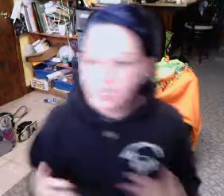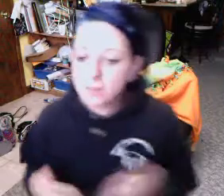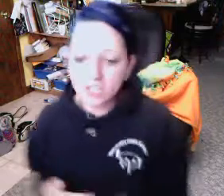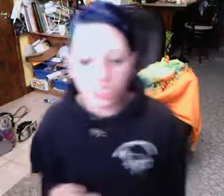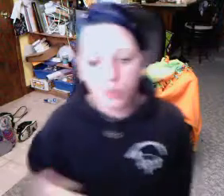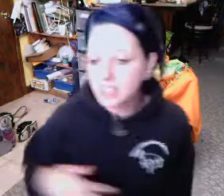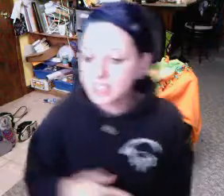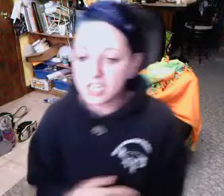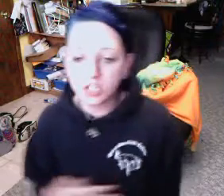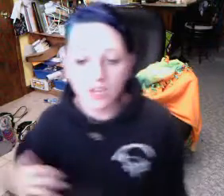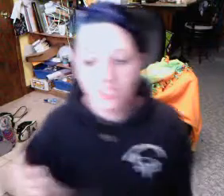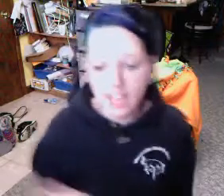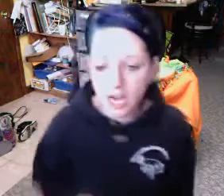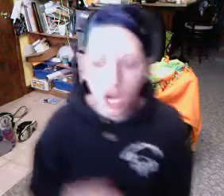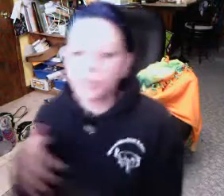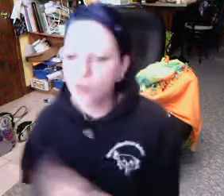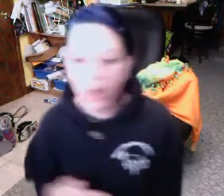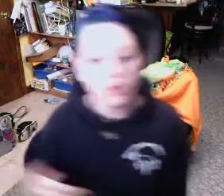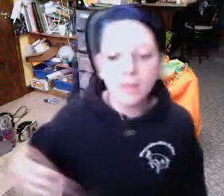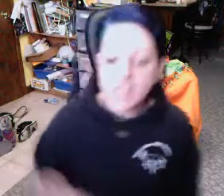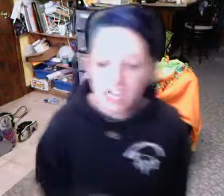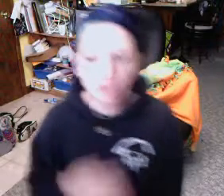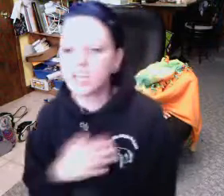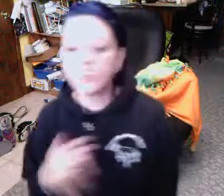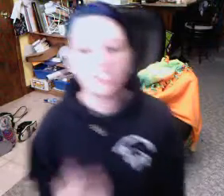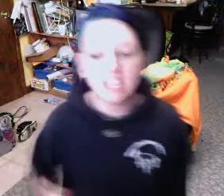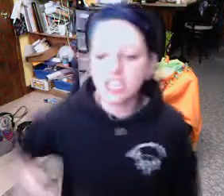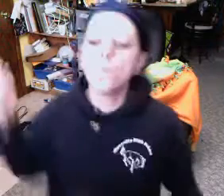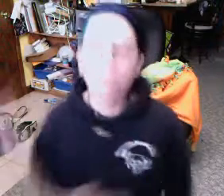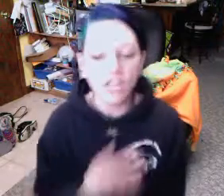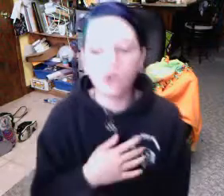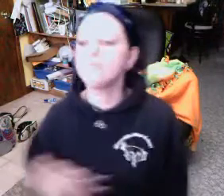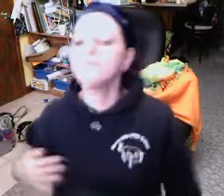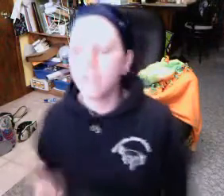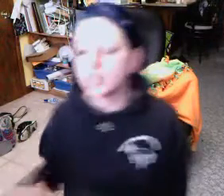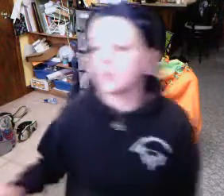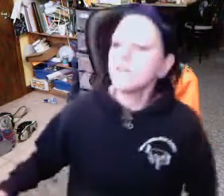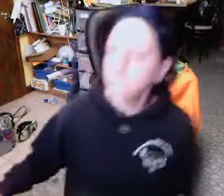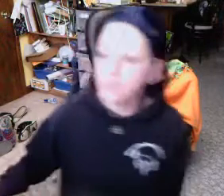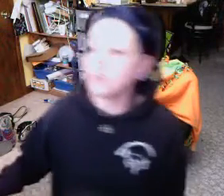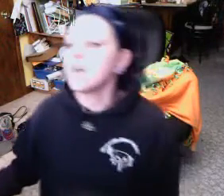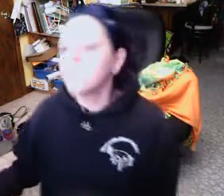many bitches, why these niggas wanna stare? Patron up in here, nigga, this ain't no beer, I'm faded.